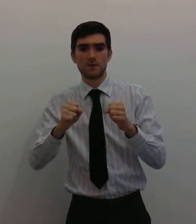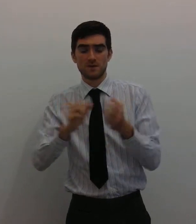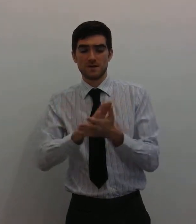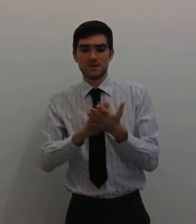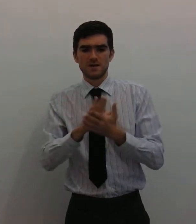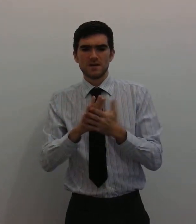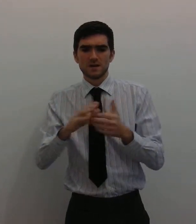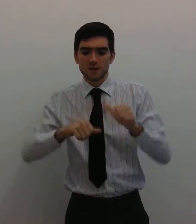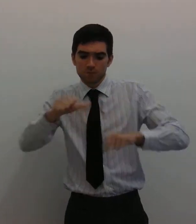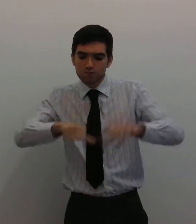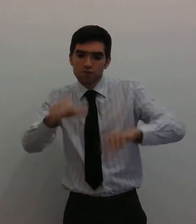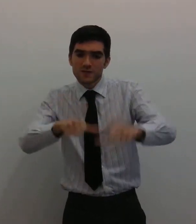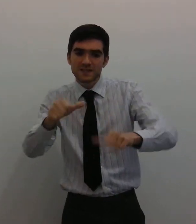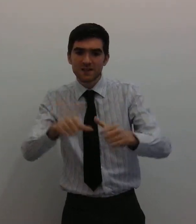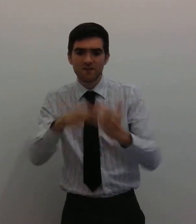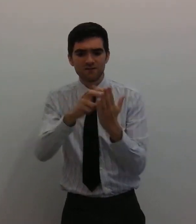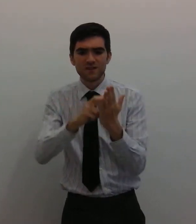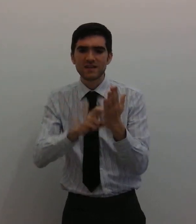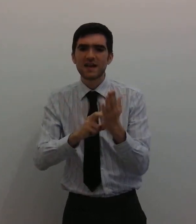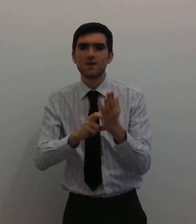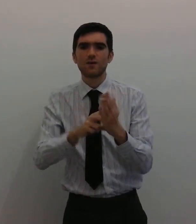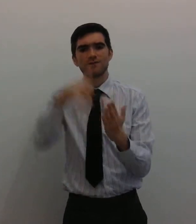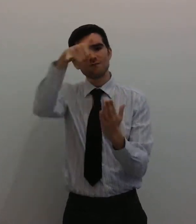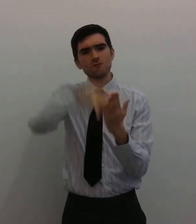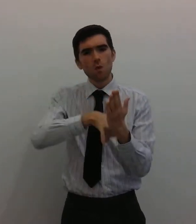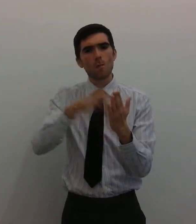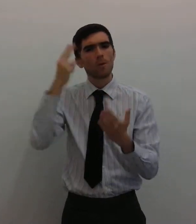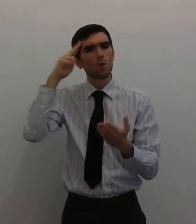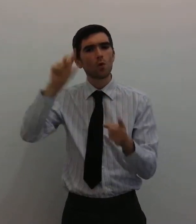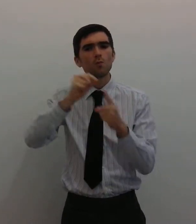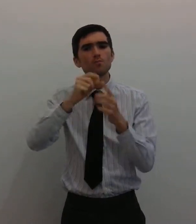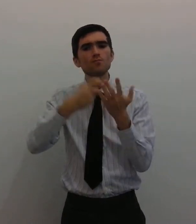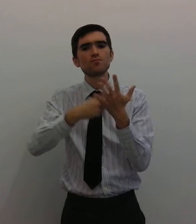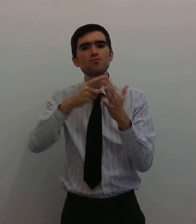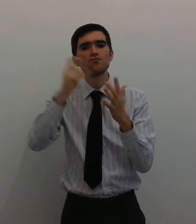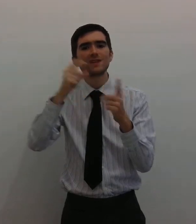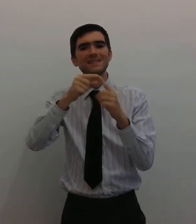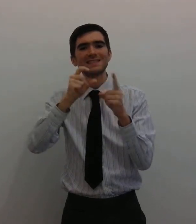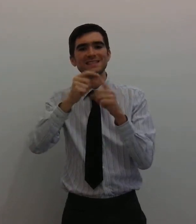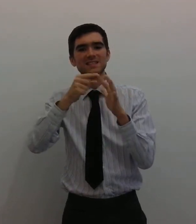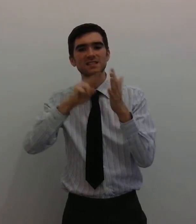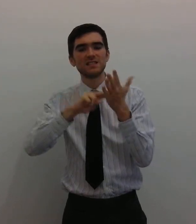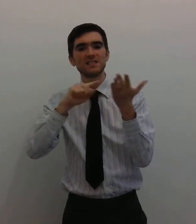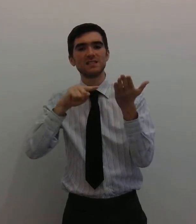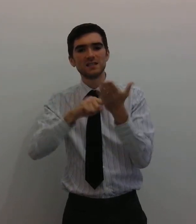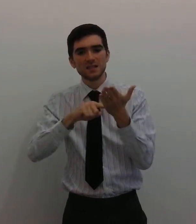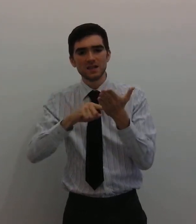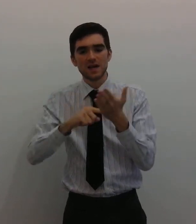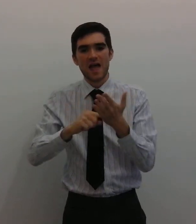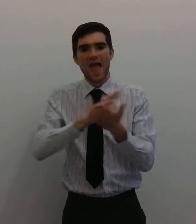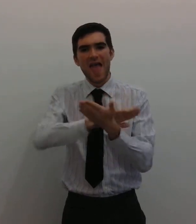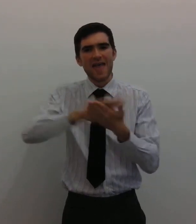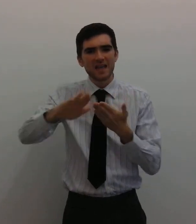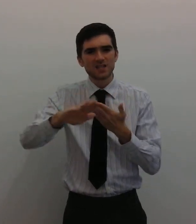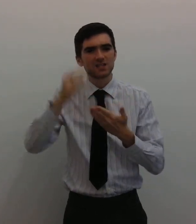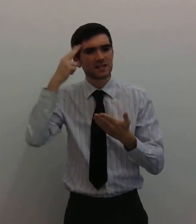as possible for both fee earners, i.e. the lawyers, and the cost team.